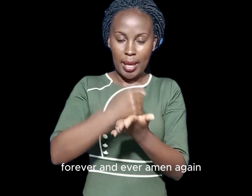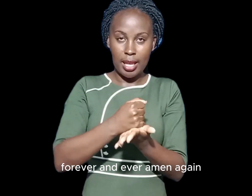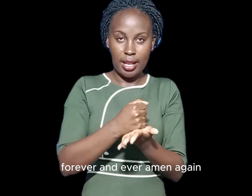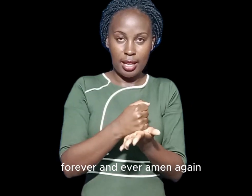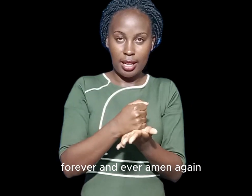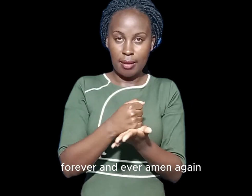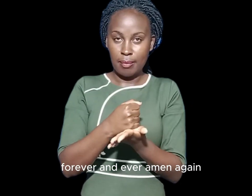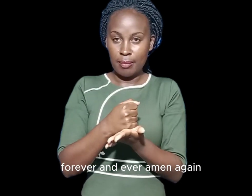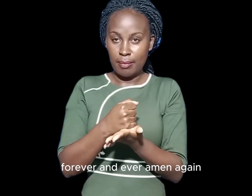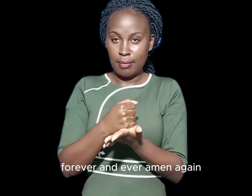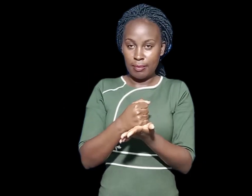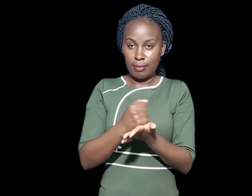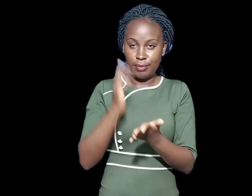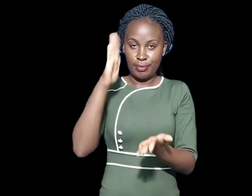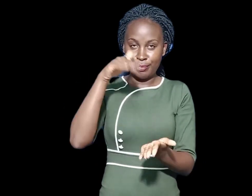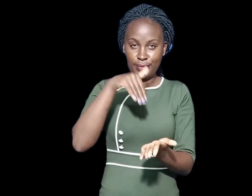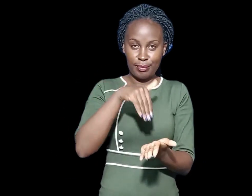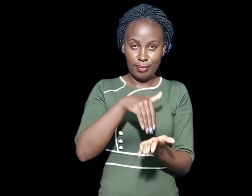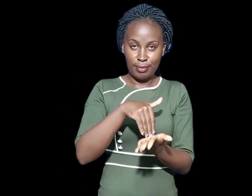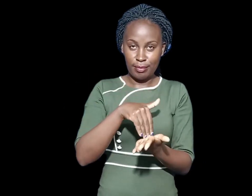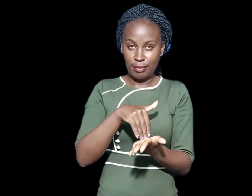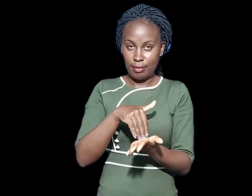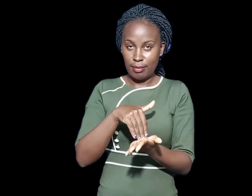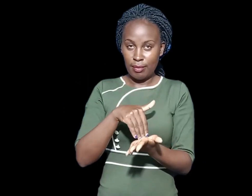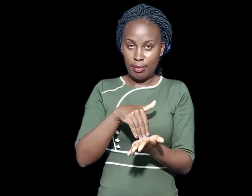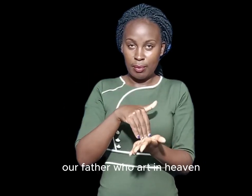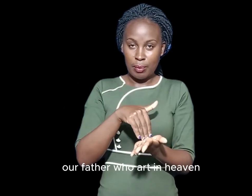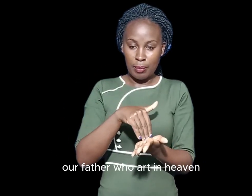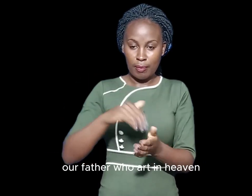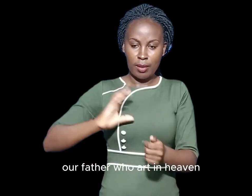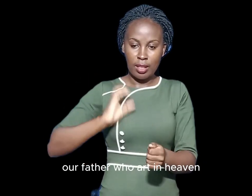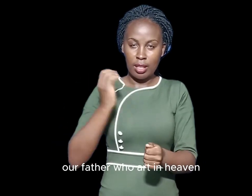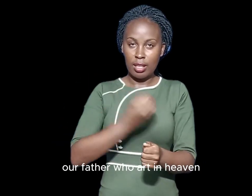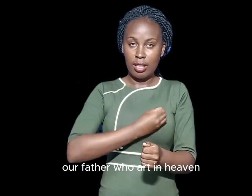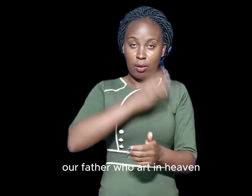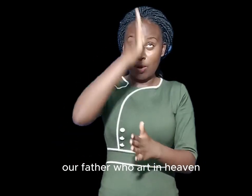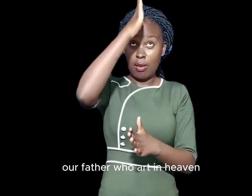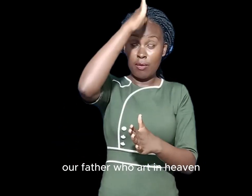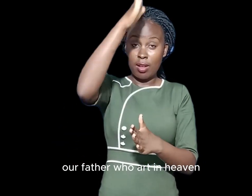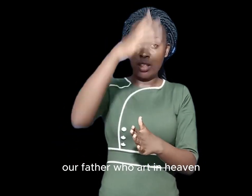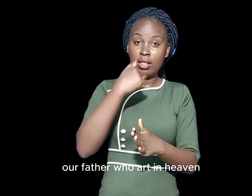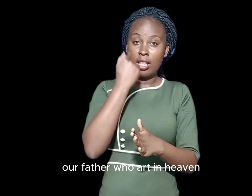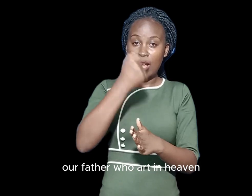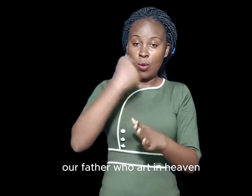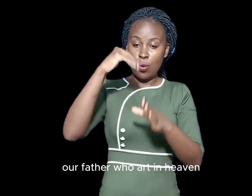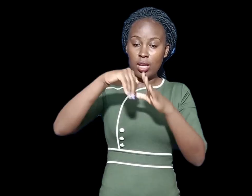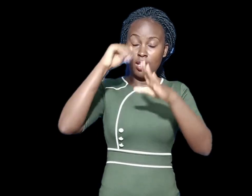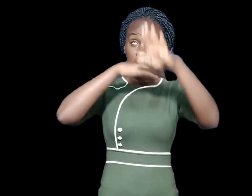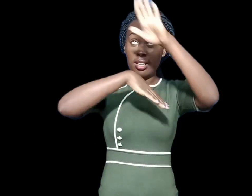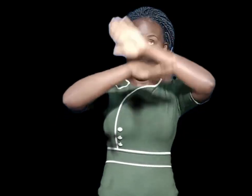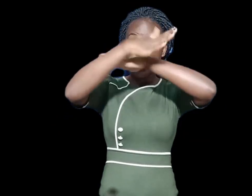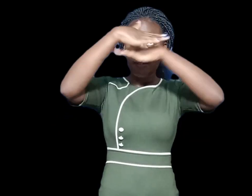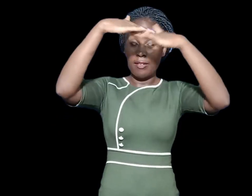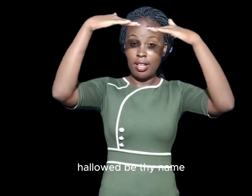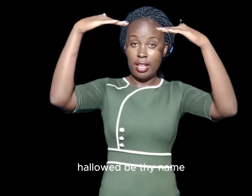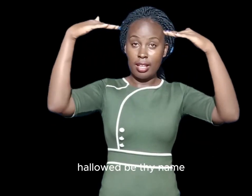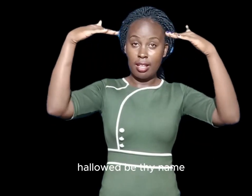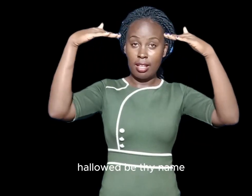again our father who art in heaven hallowed